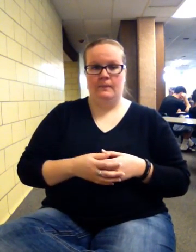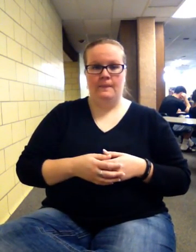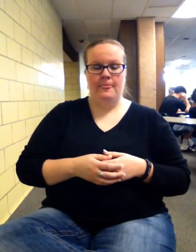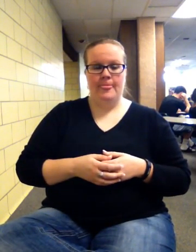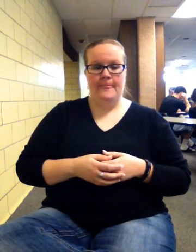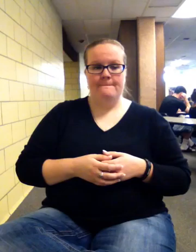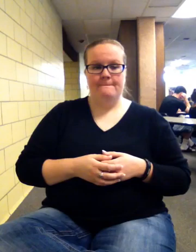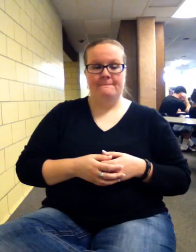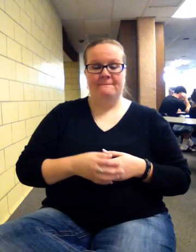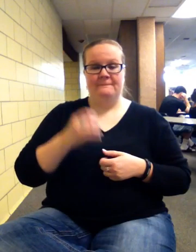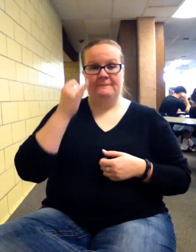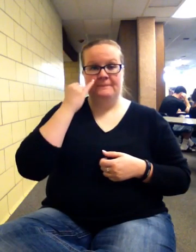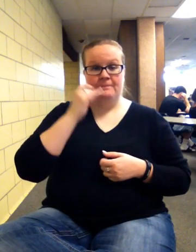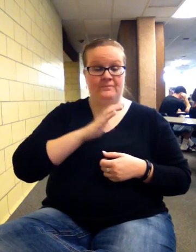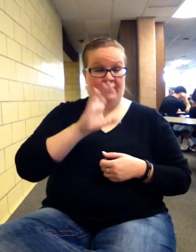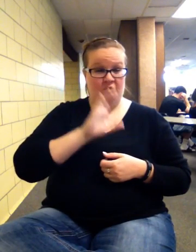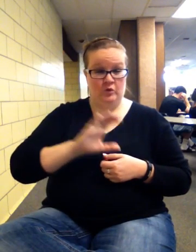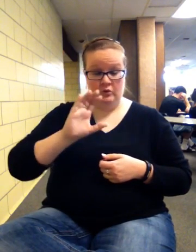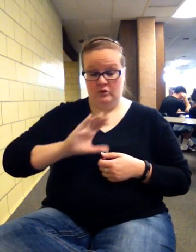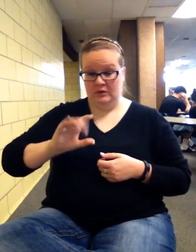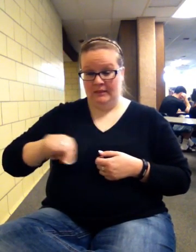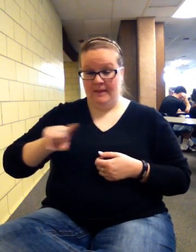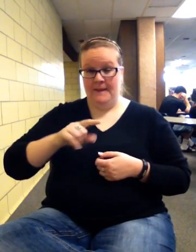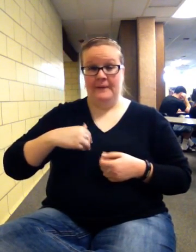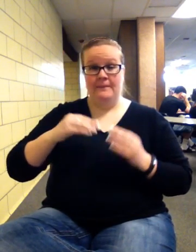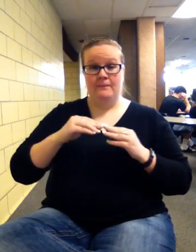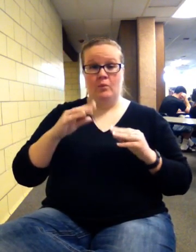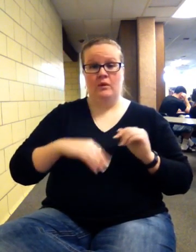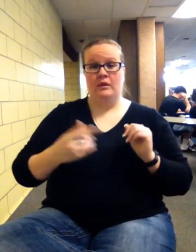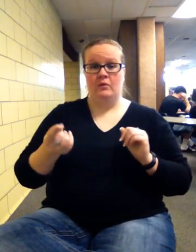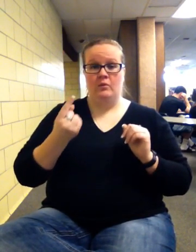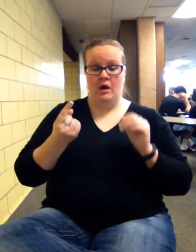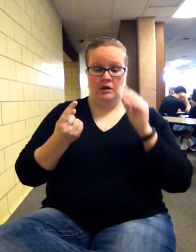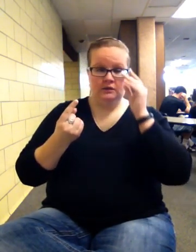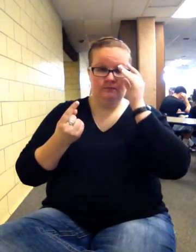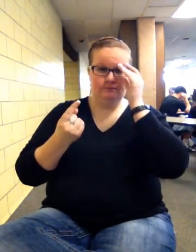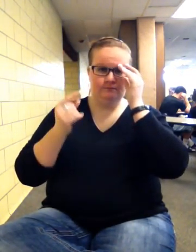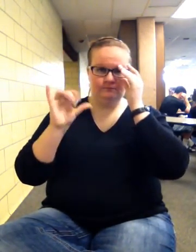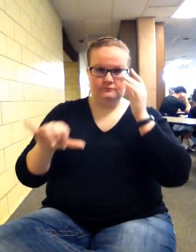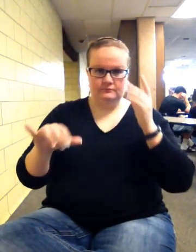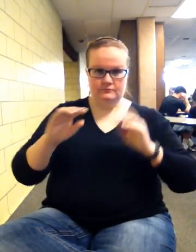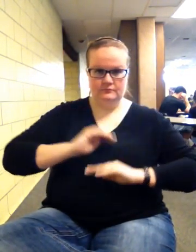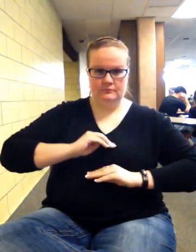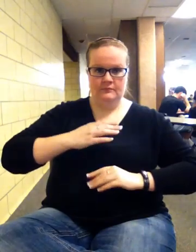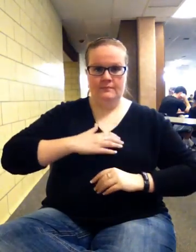And I've looked at them and I have more than one that fits within my corporate parameters.